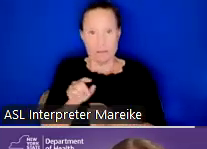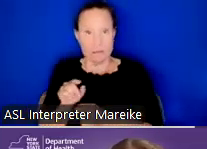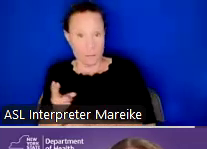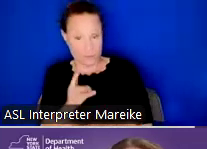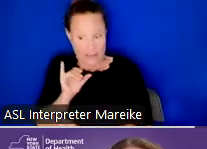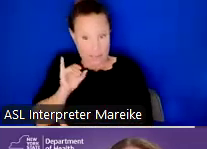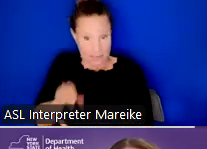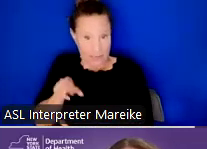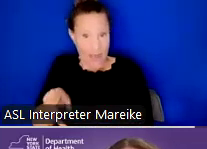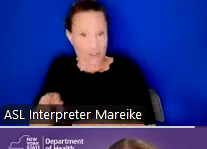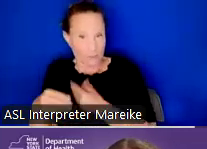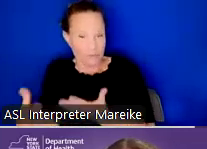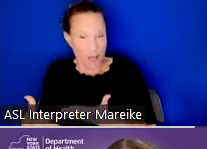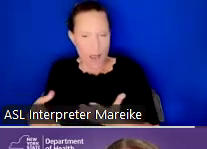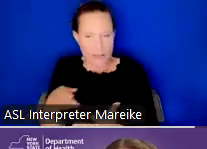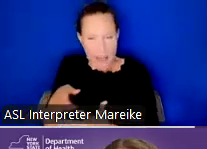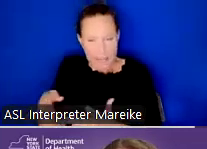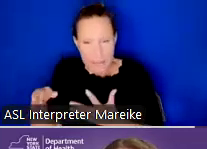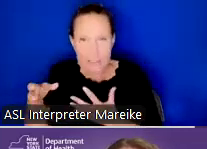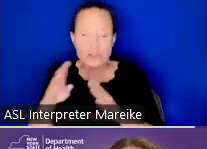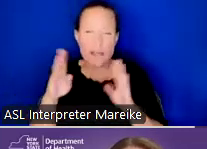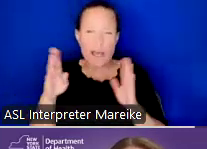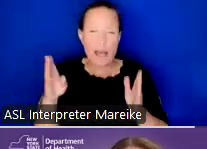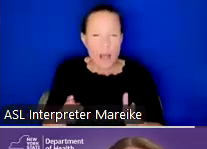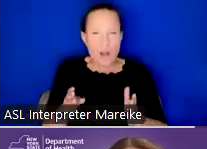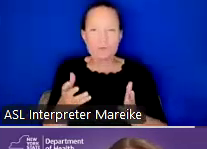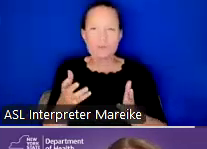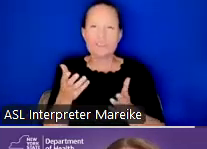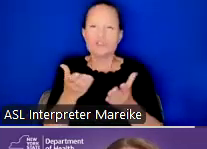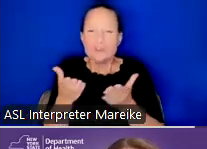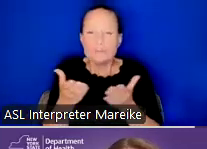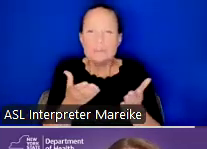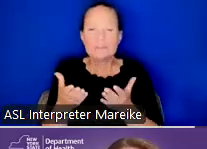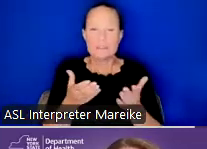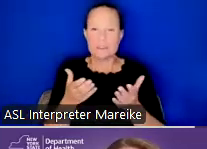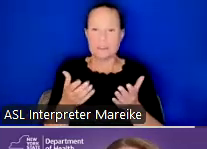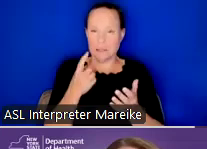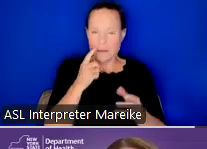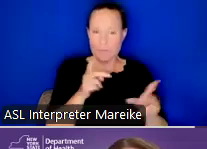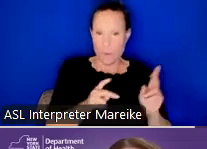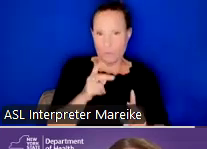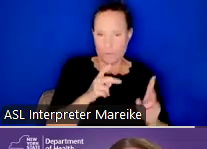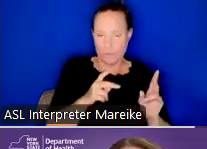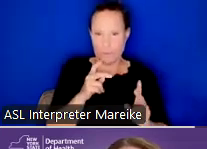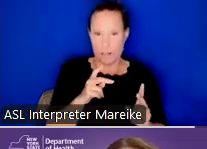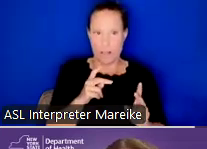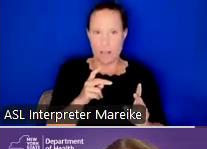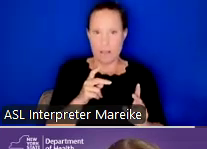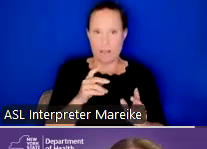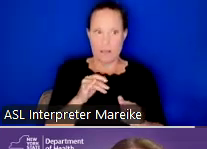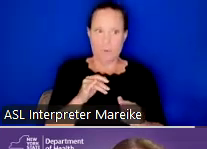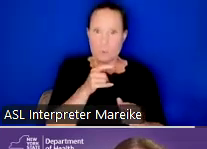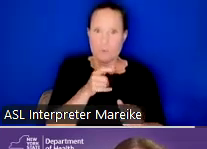the navigation or the housing services to Medicaid members that are outside of their existing